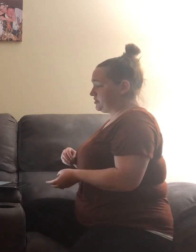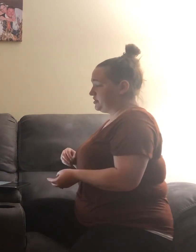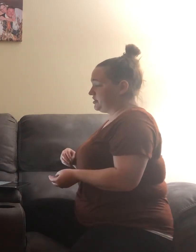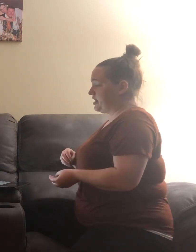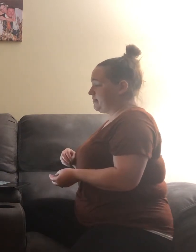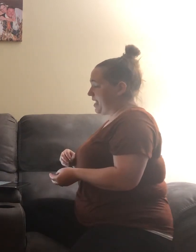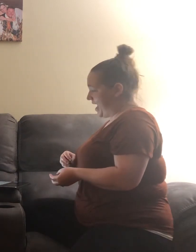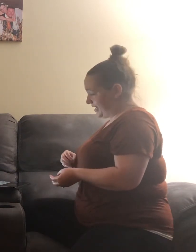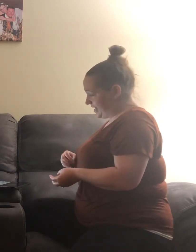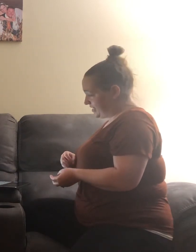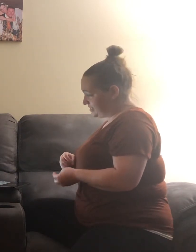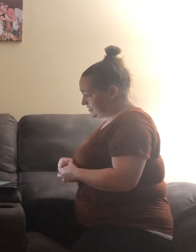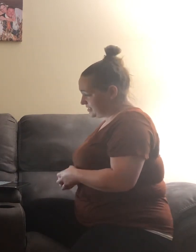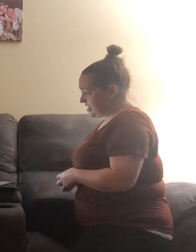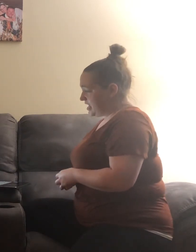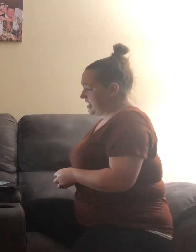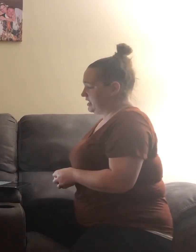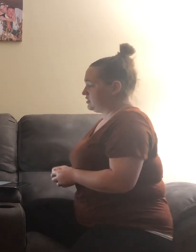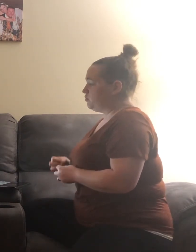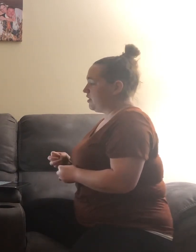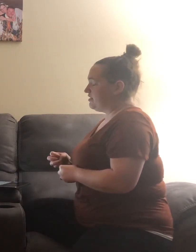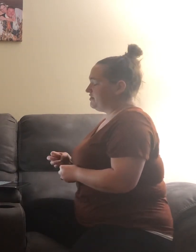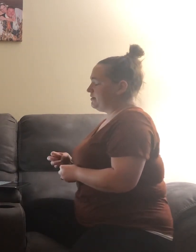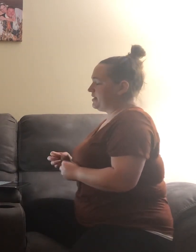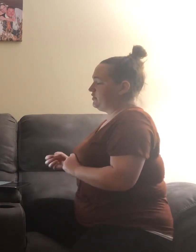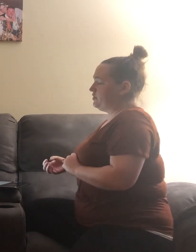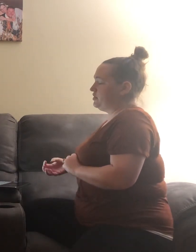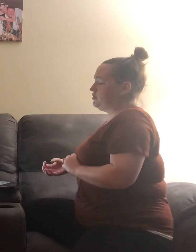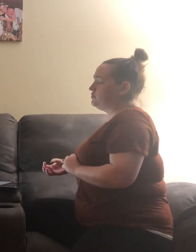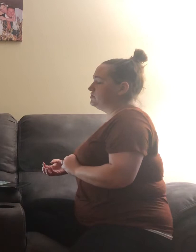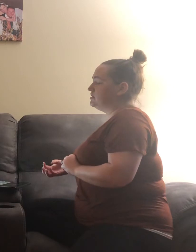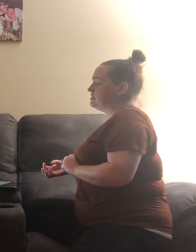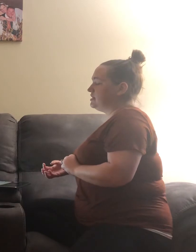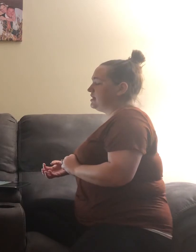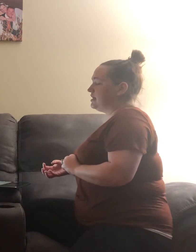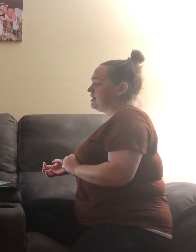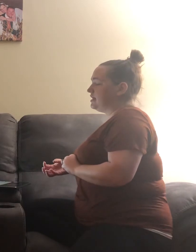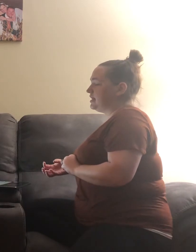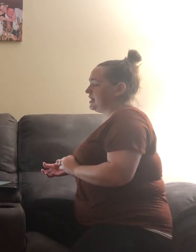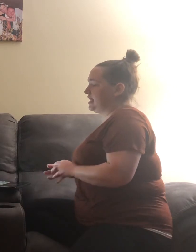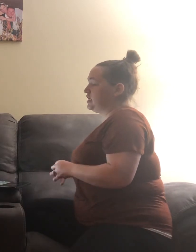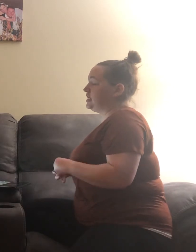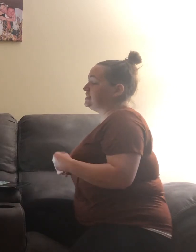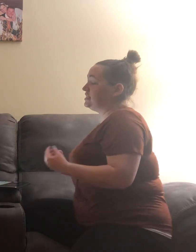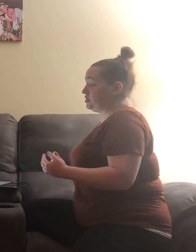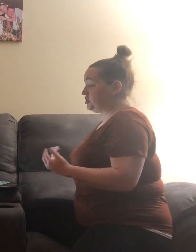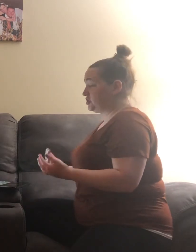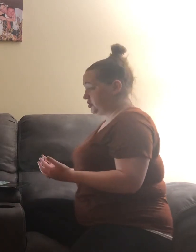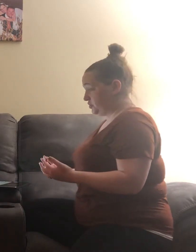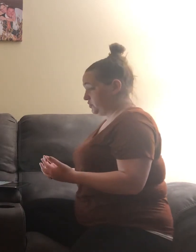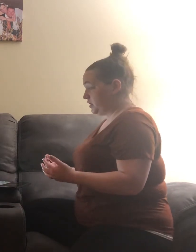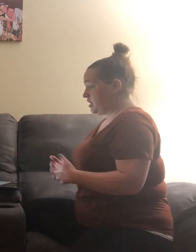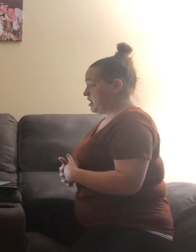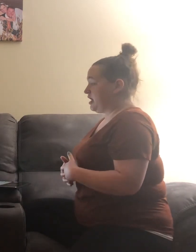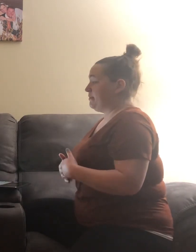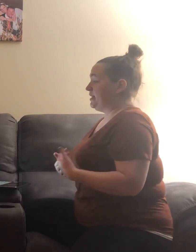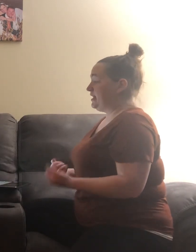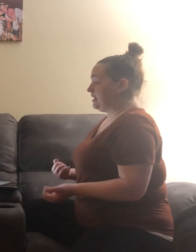receptor agonists, and it's one of them that you can use in addition to an inhaled